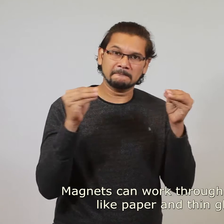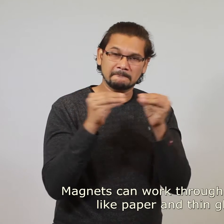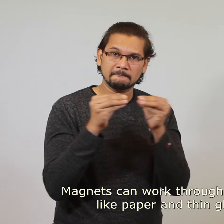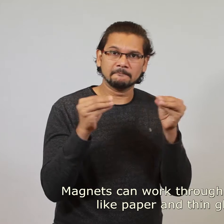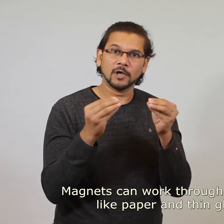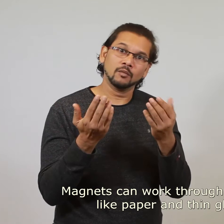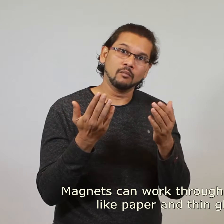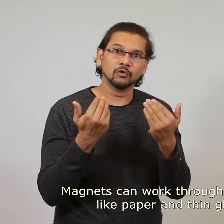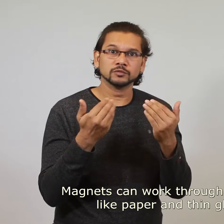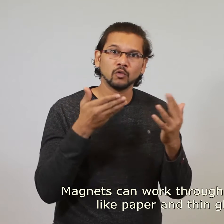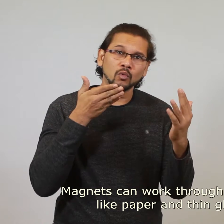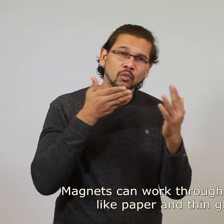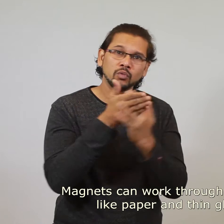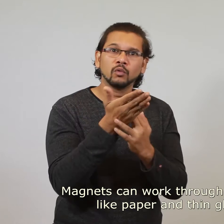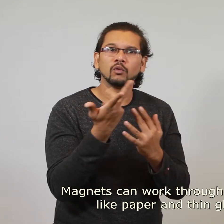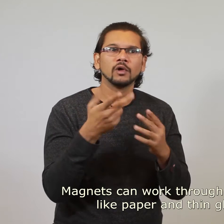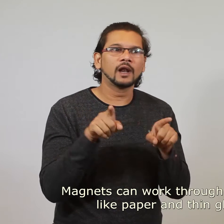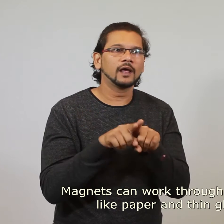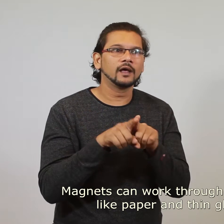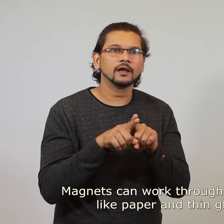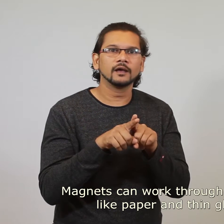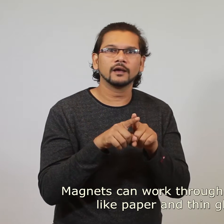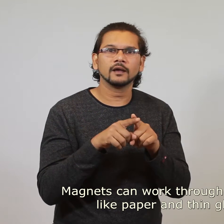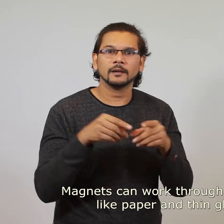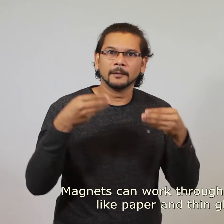Magnets can work through materials like paper and thin glass.